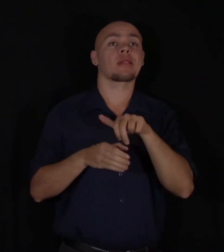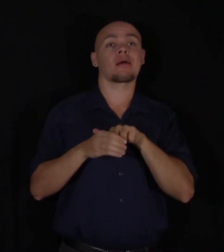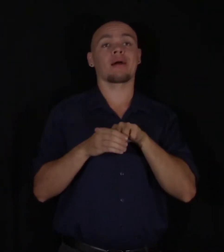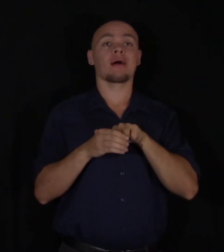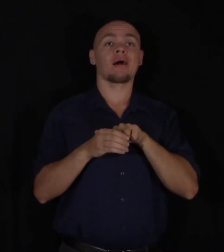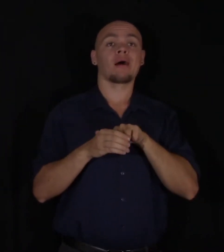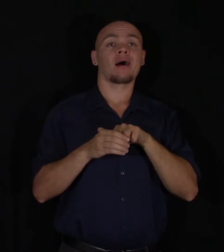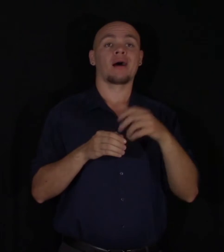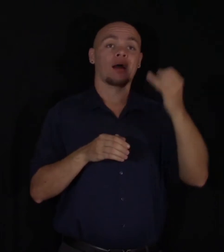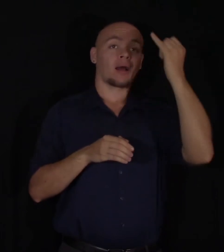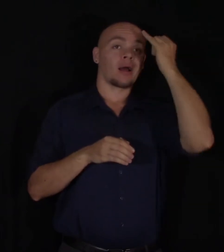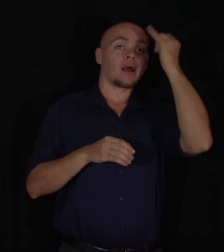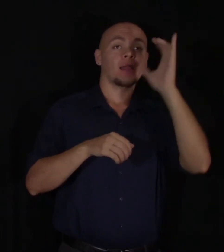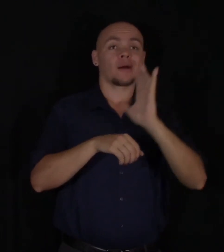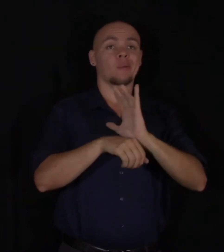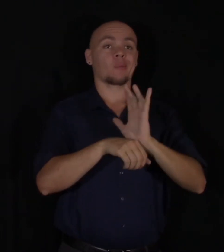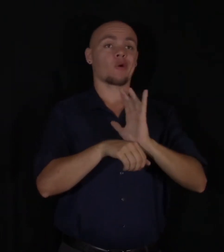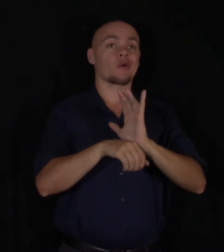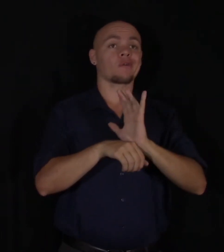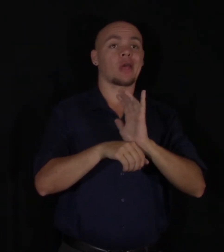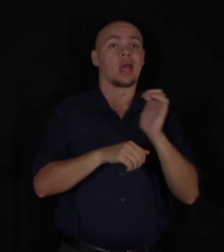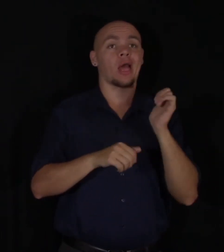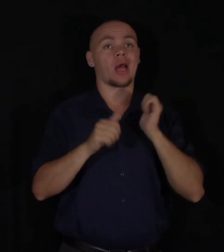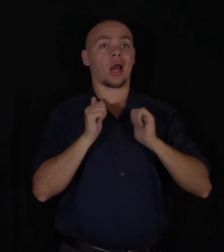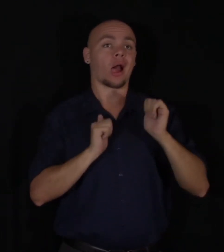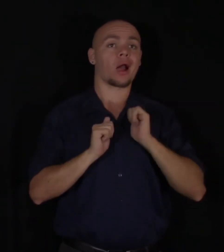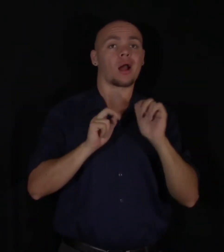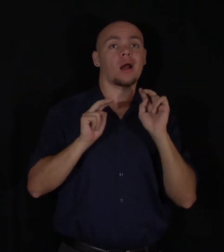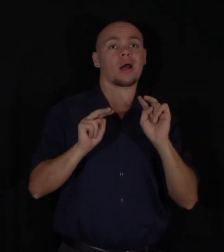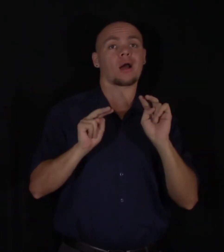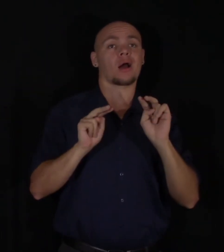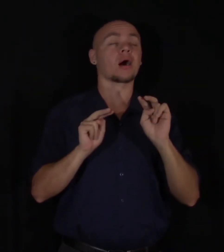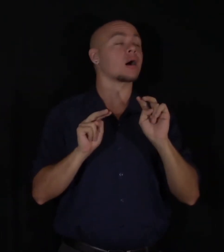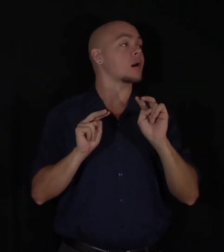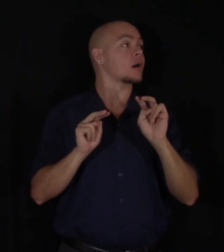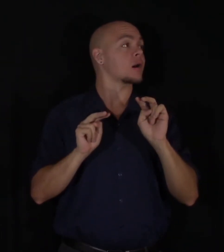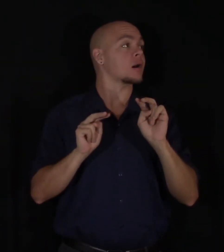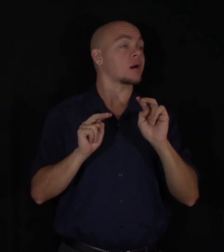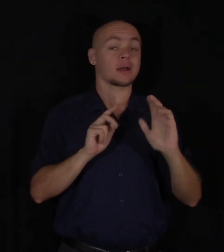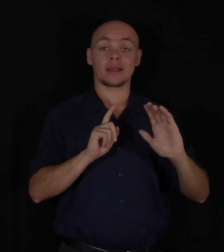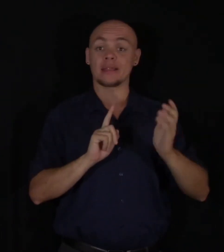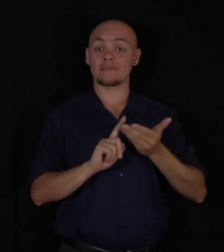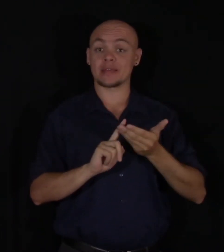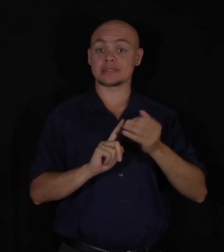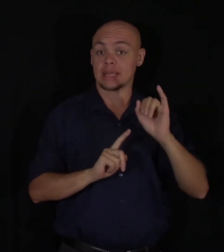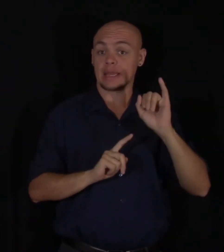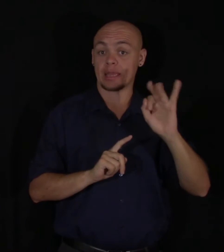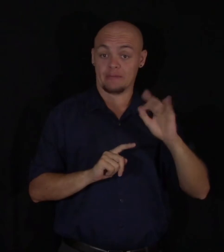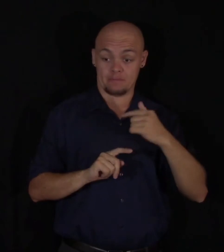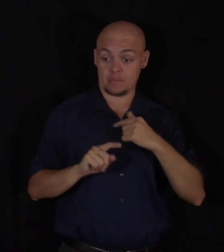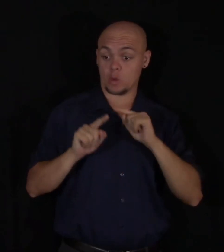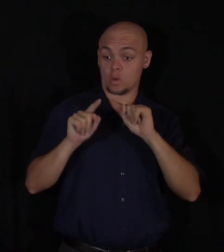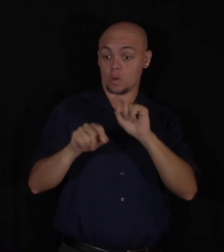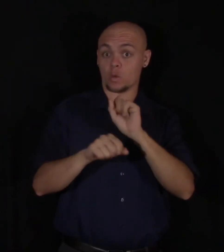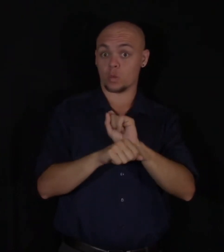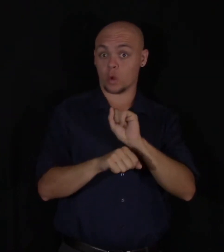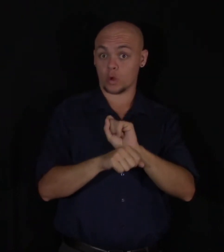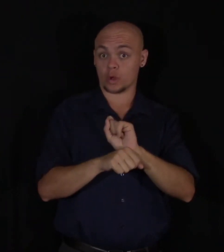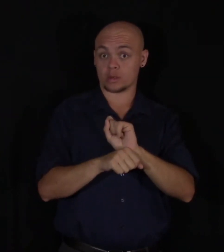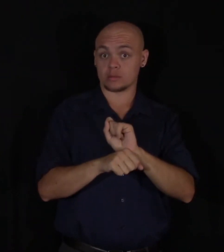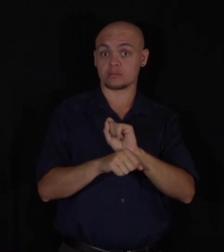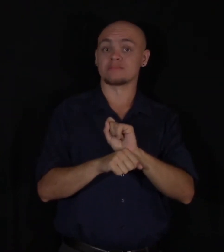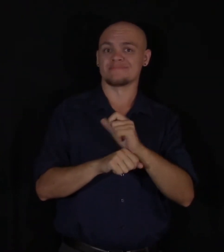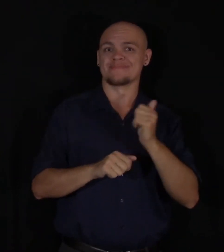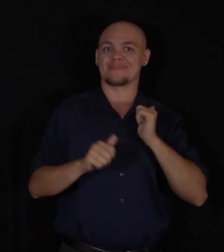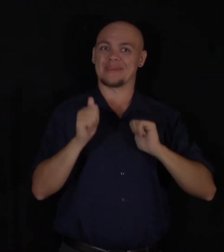ideas instilled by movies and soap operas I watched in my household, convinced if I went to work, AKA